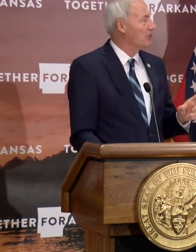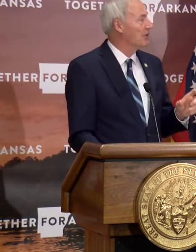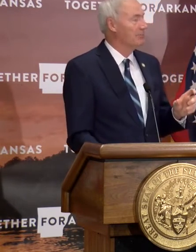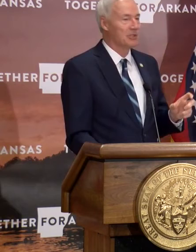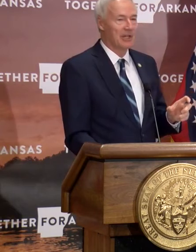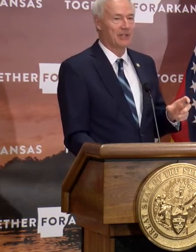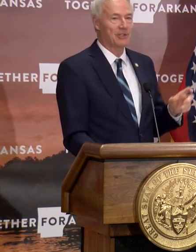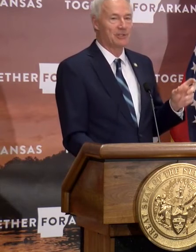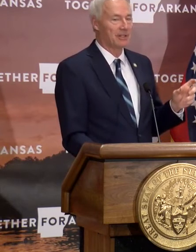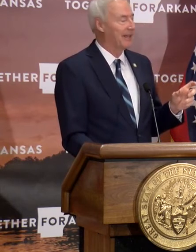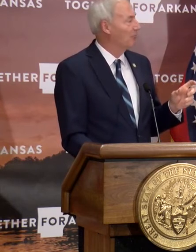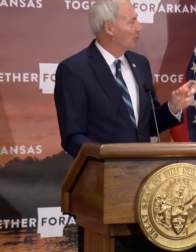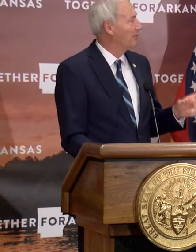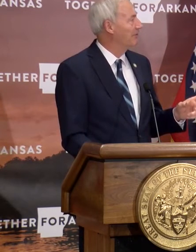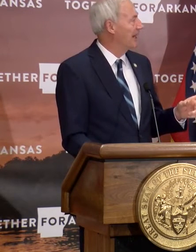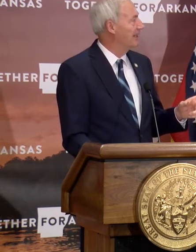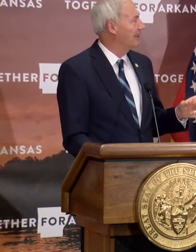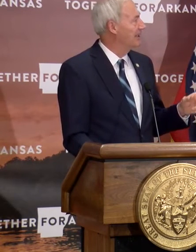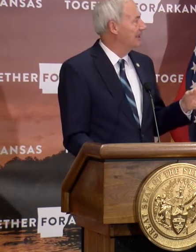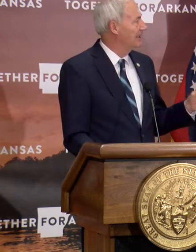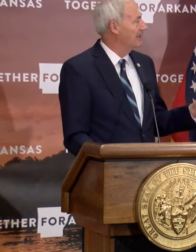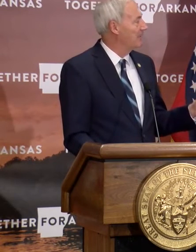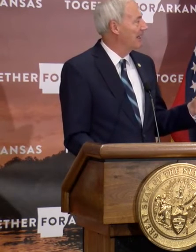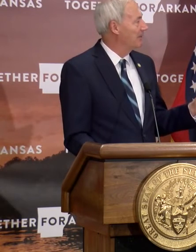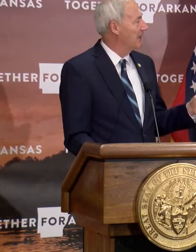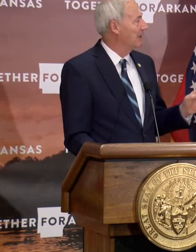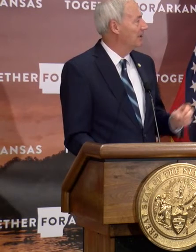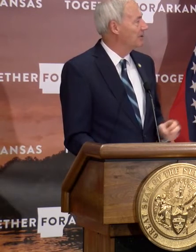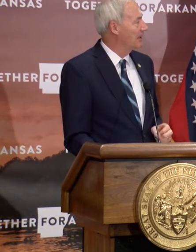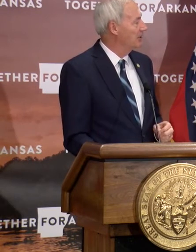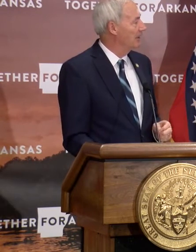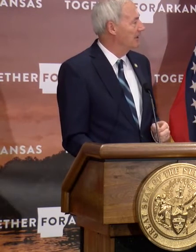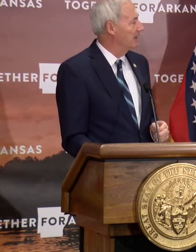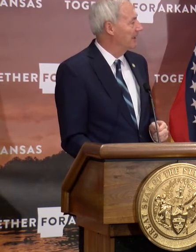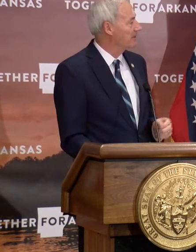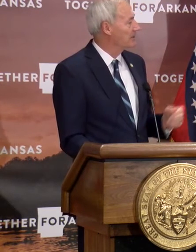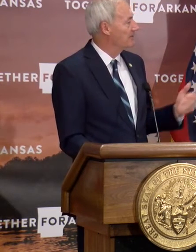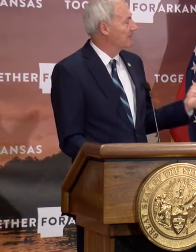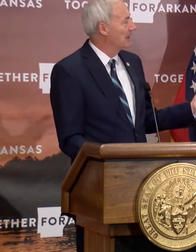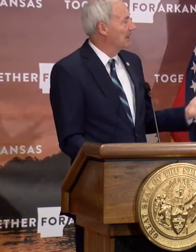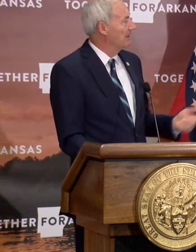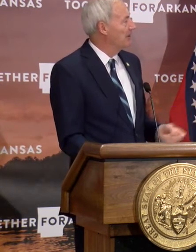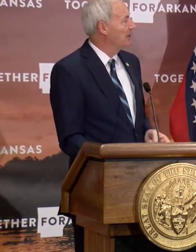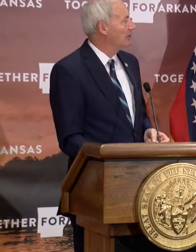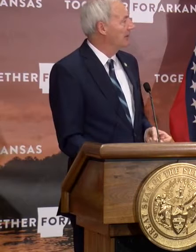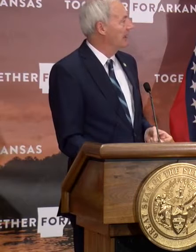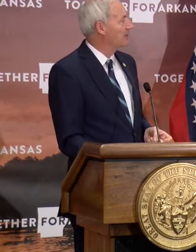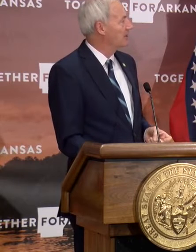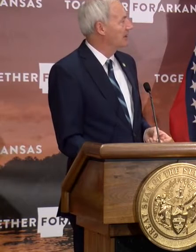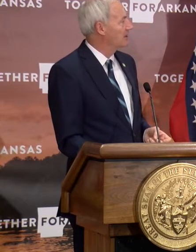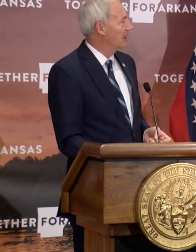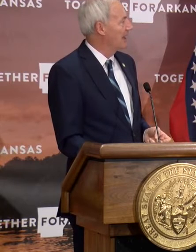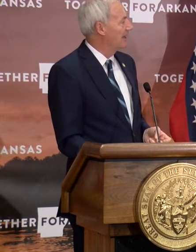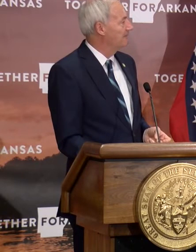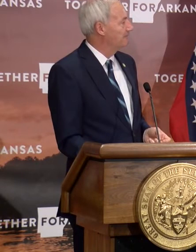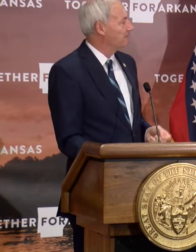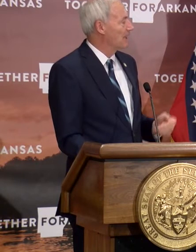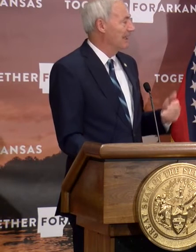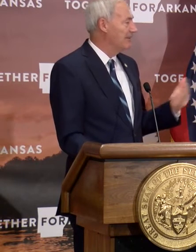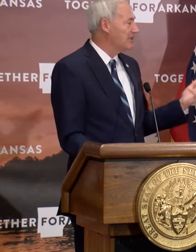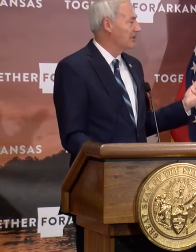these are short-term projections that were provided by the modelers at UAMS. And then you go to the next